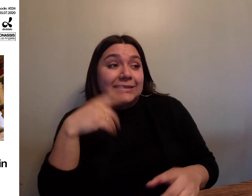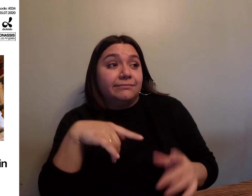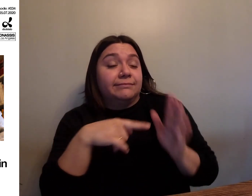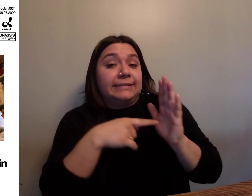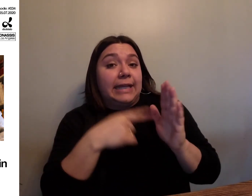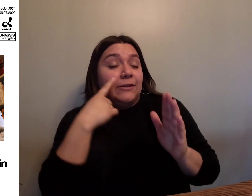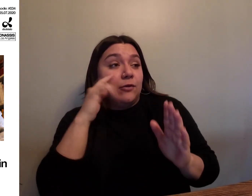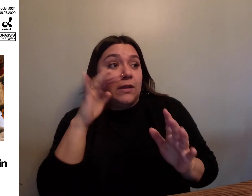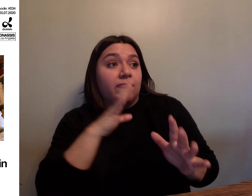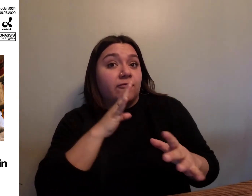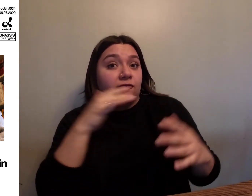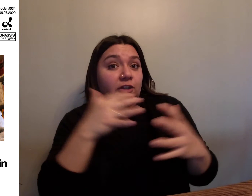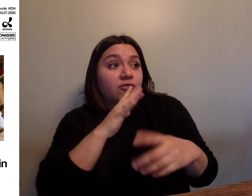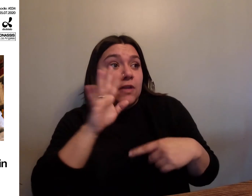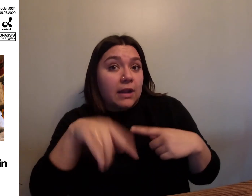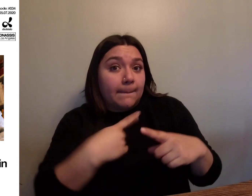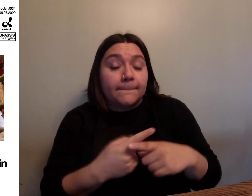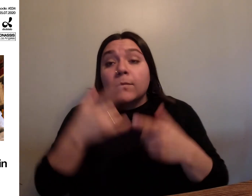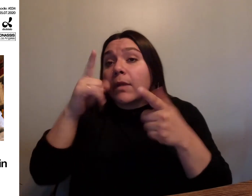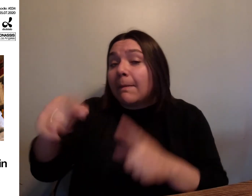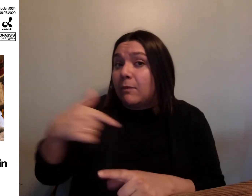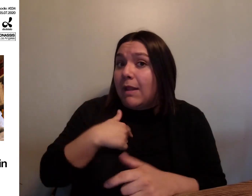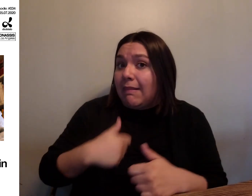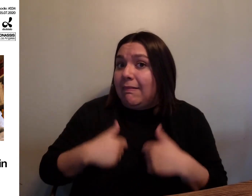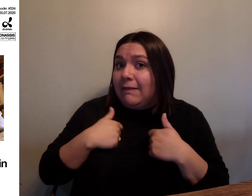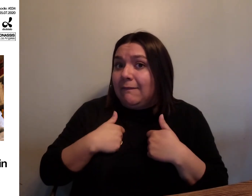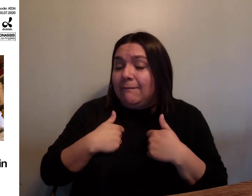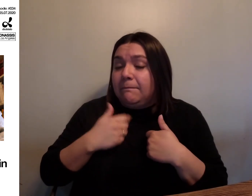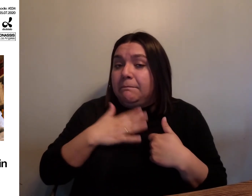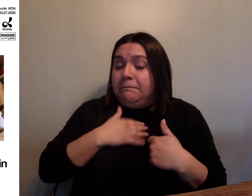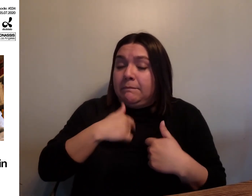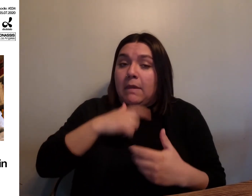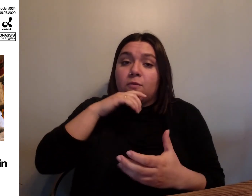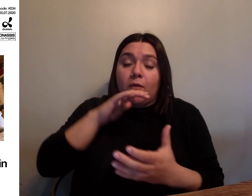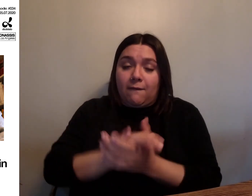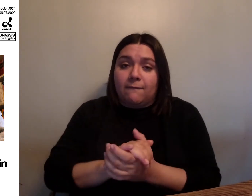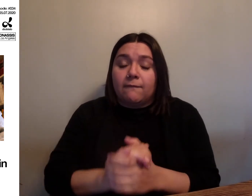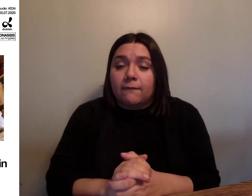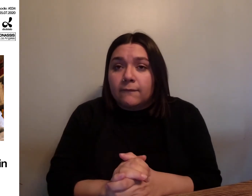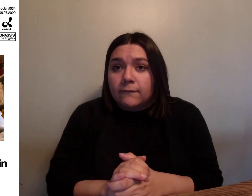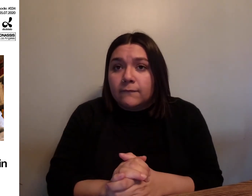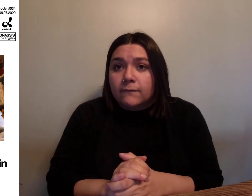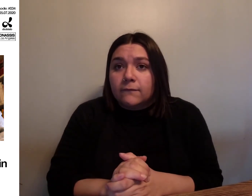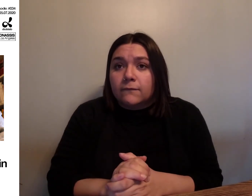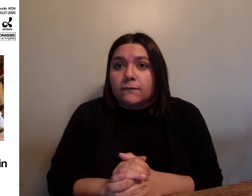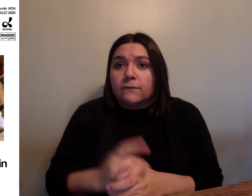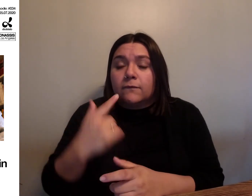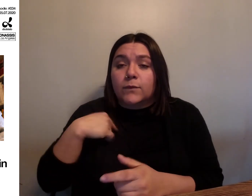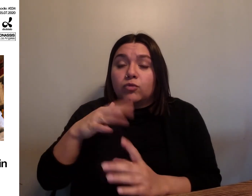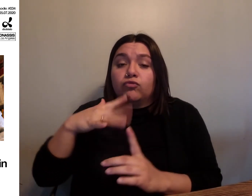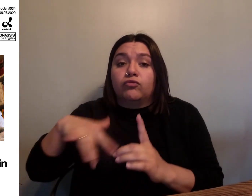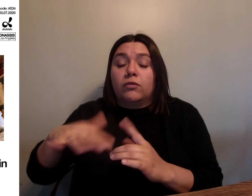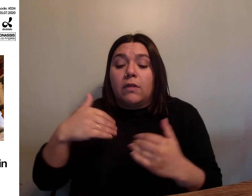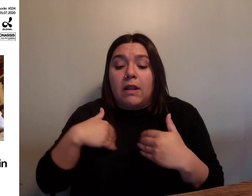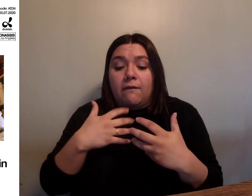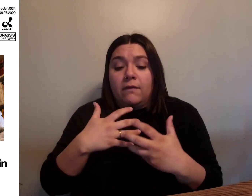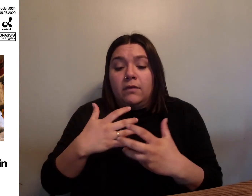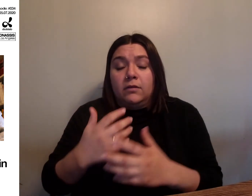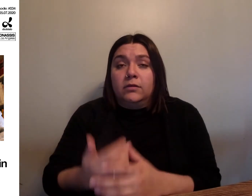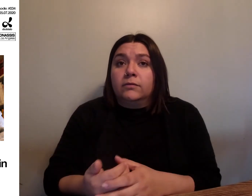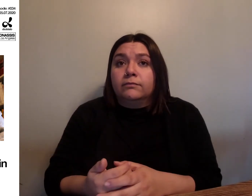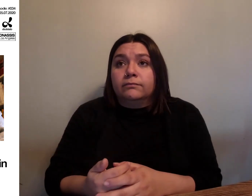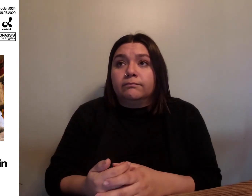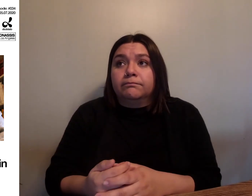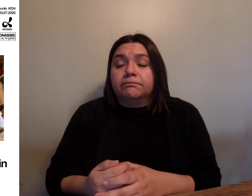see signs already? Well, so far where we are, my wife and I, we are surrounded by